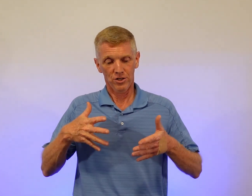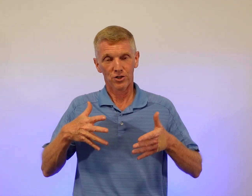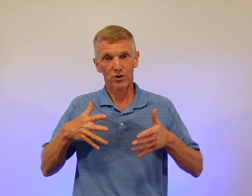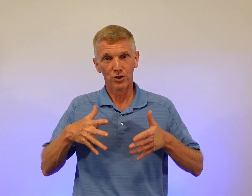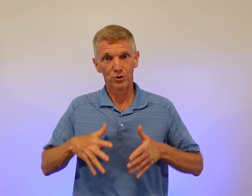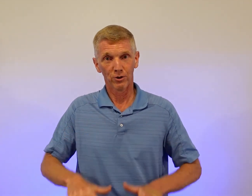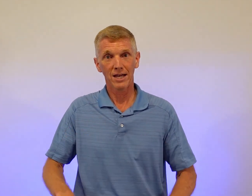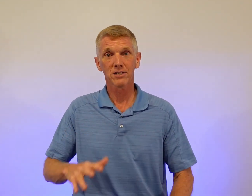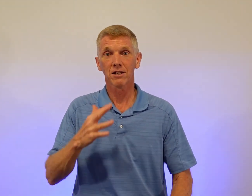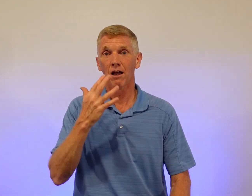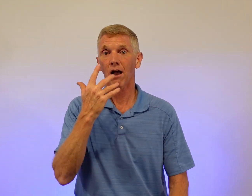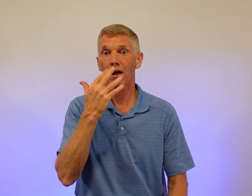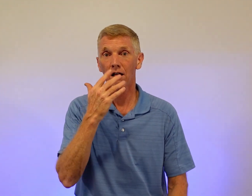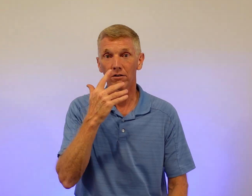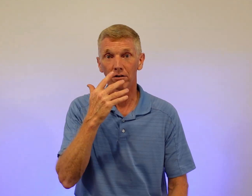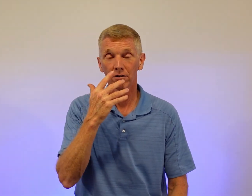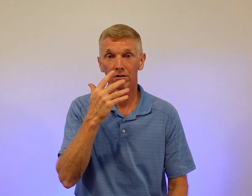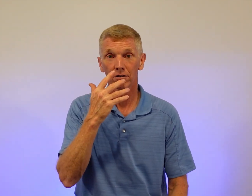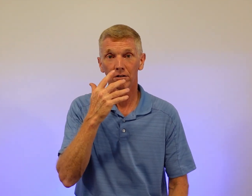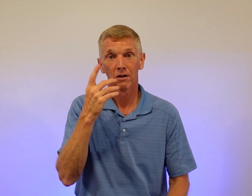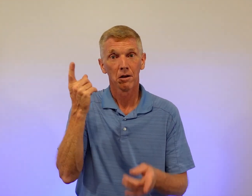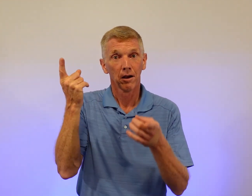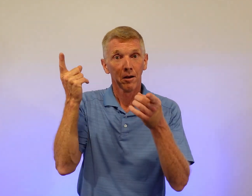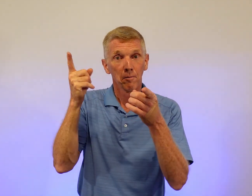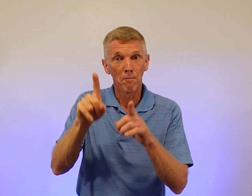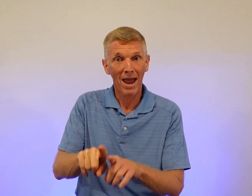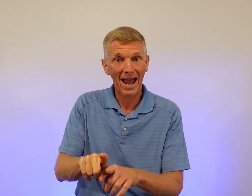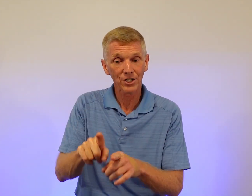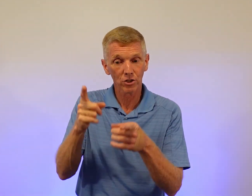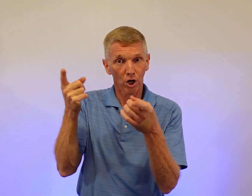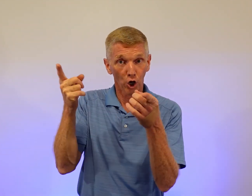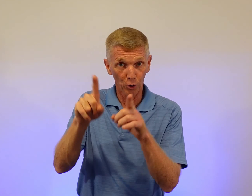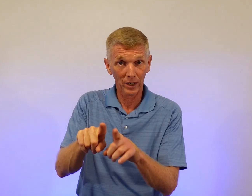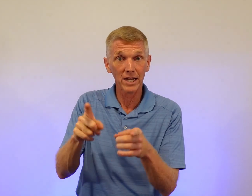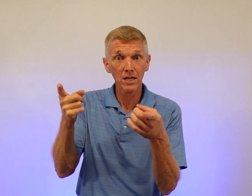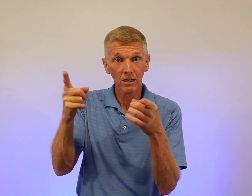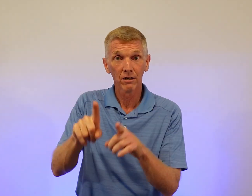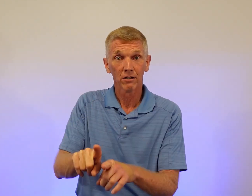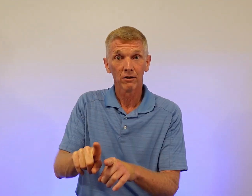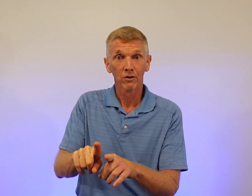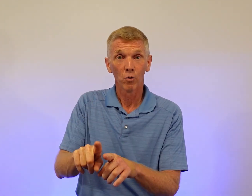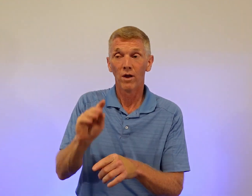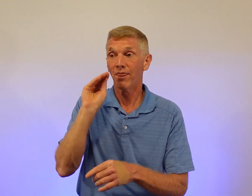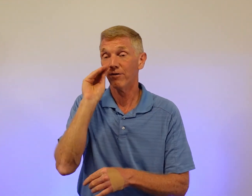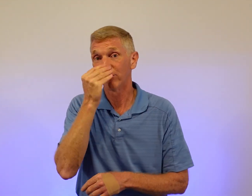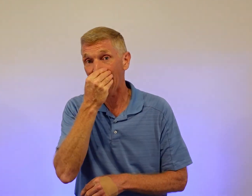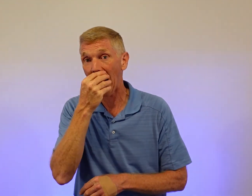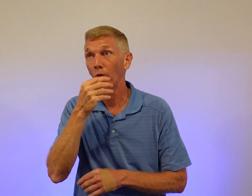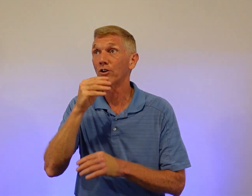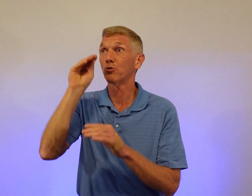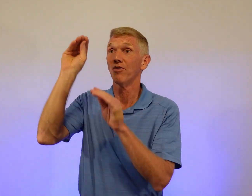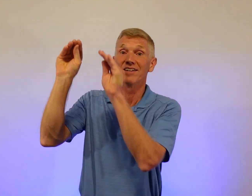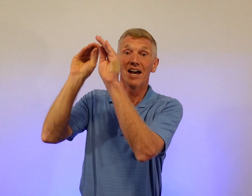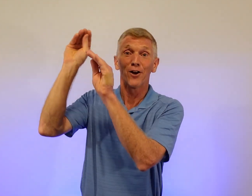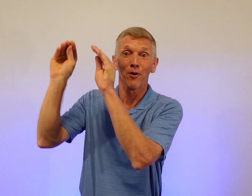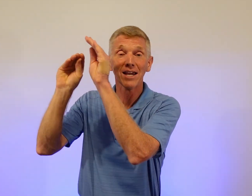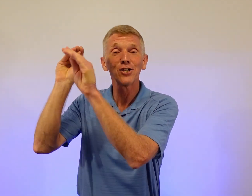the dress color match, agree with the flowers, with the